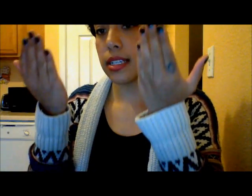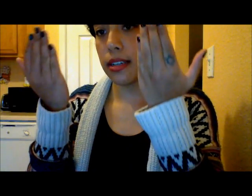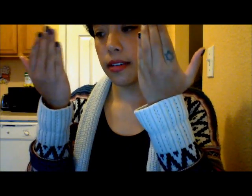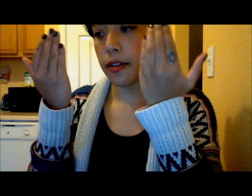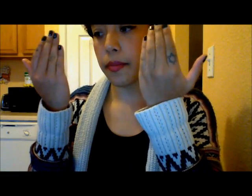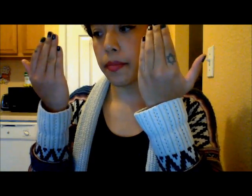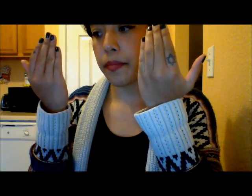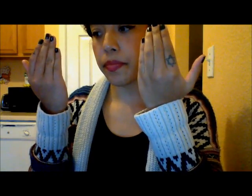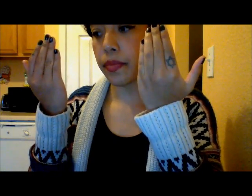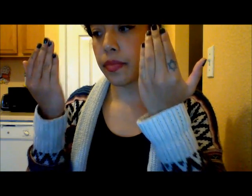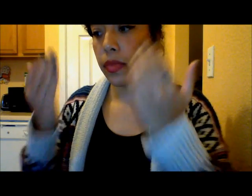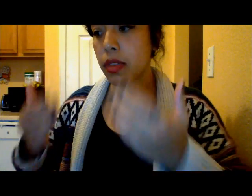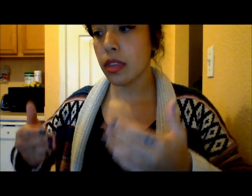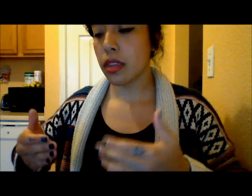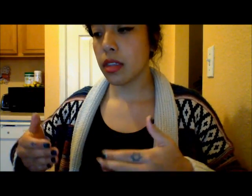rising